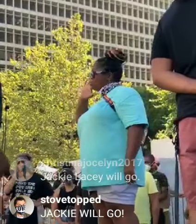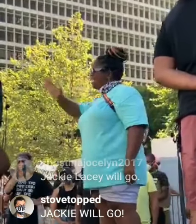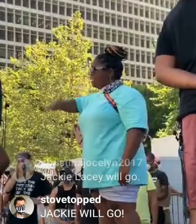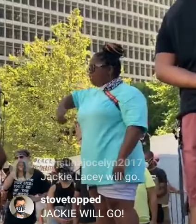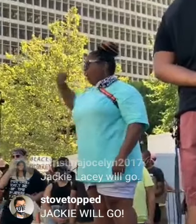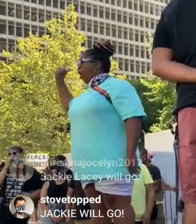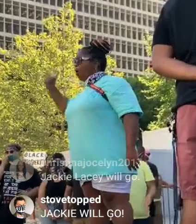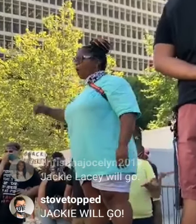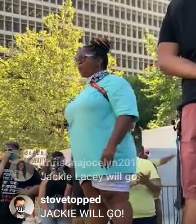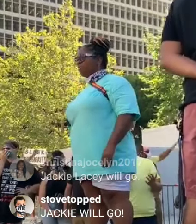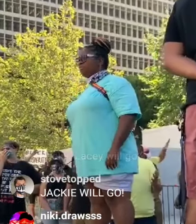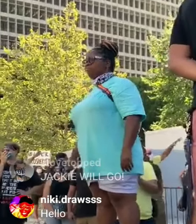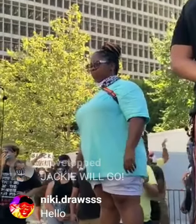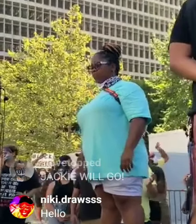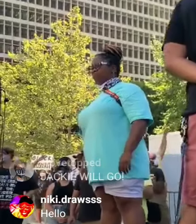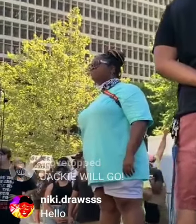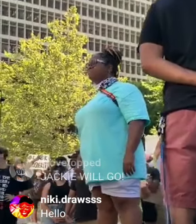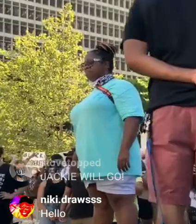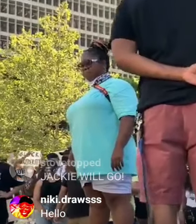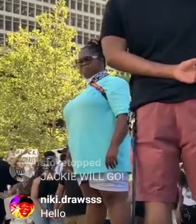Jackie Lacey will go!